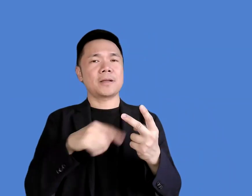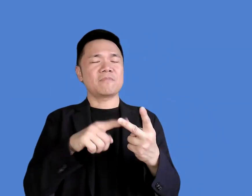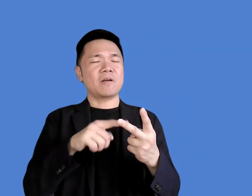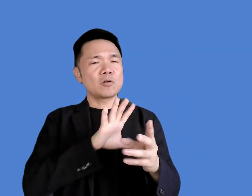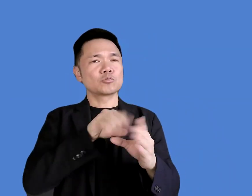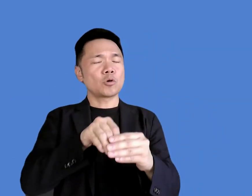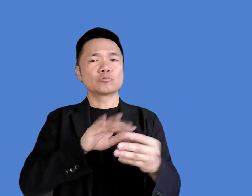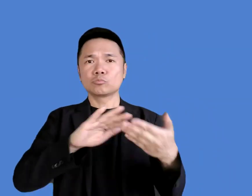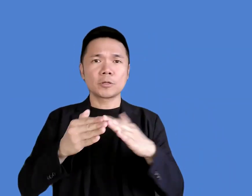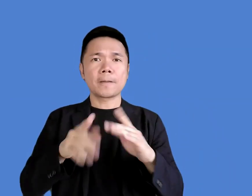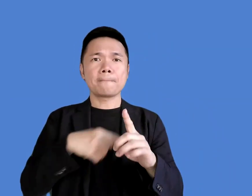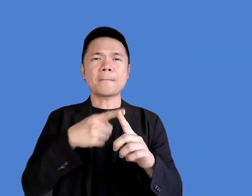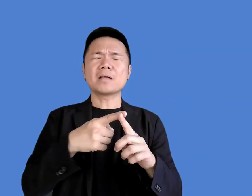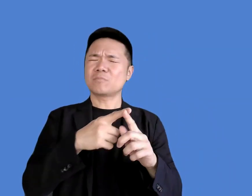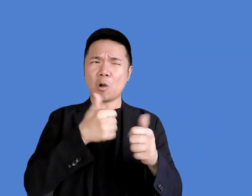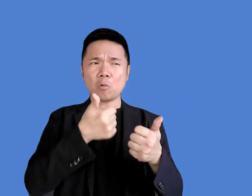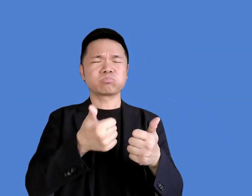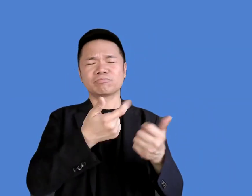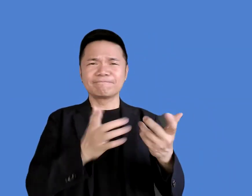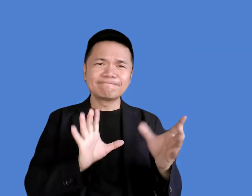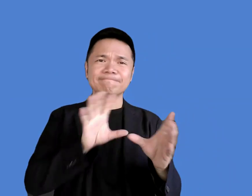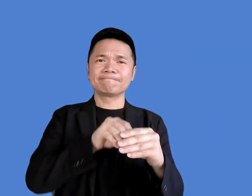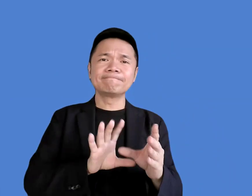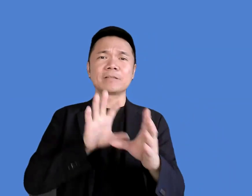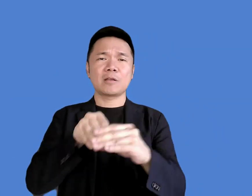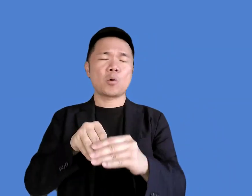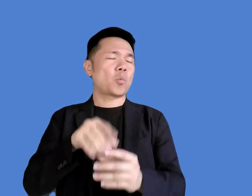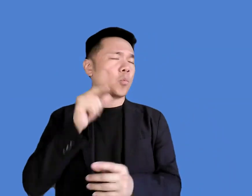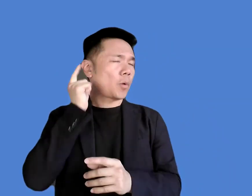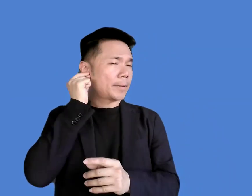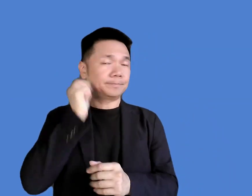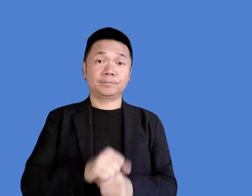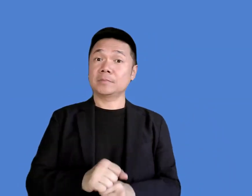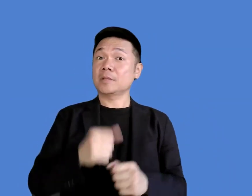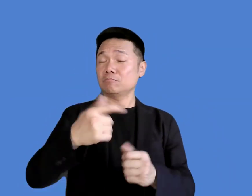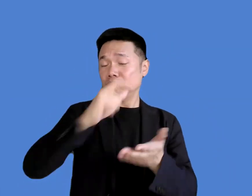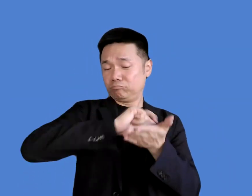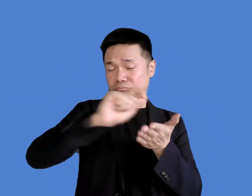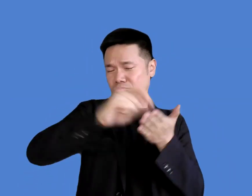economies. With nearly 10,000 signatories around the world, over